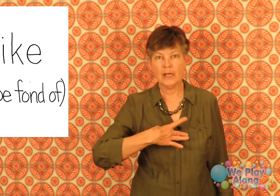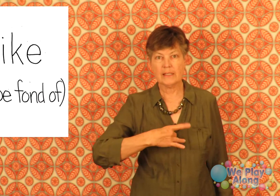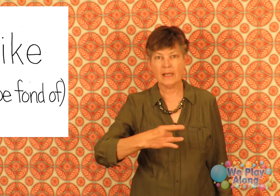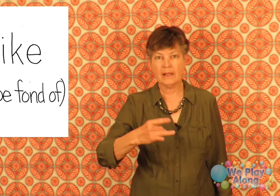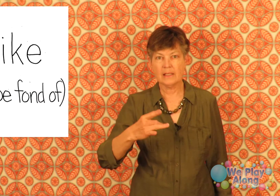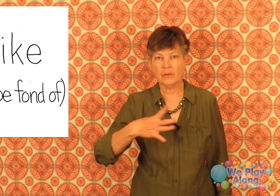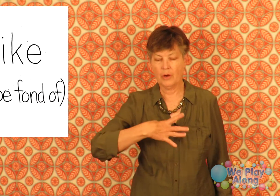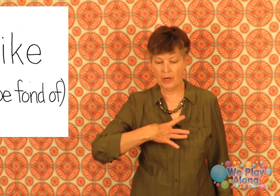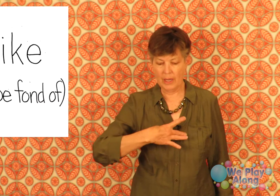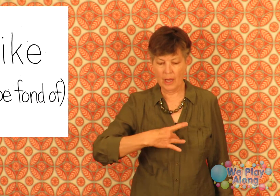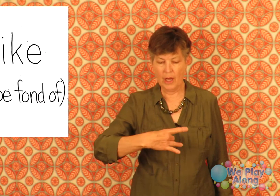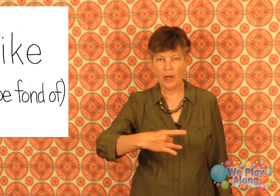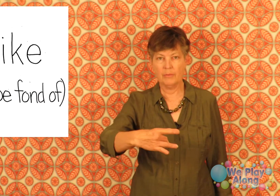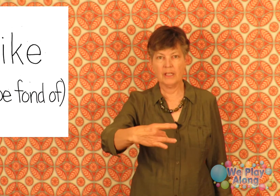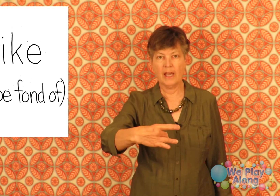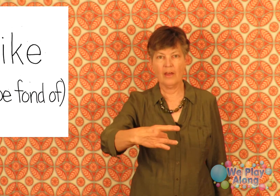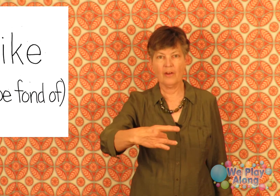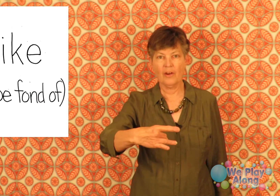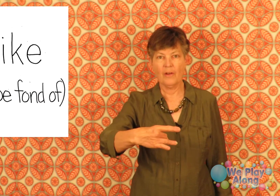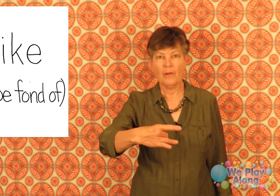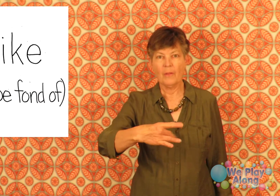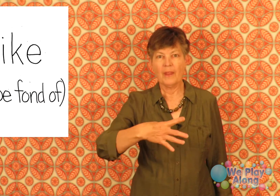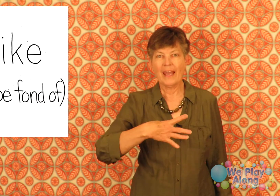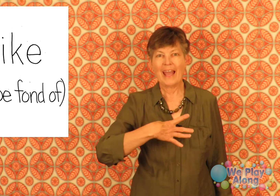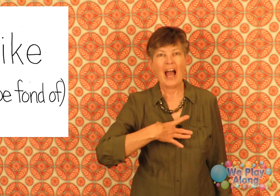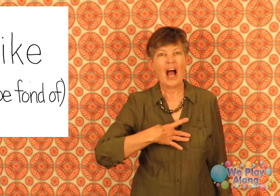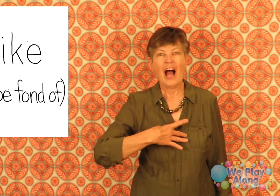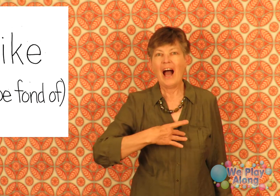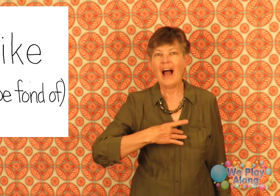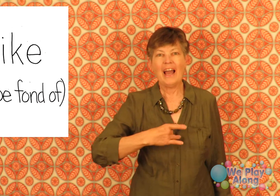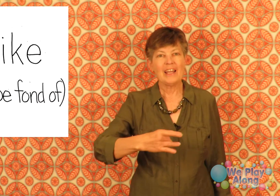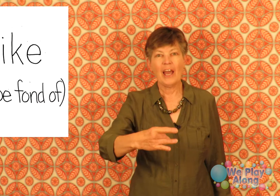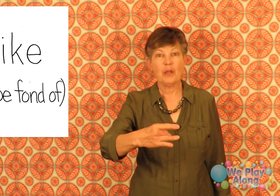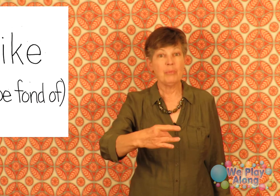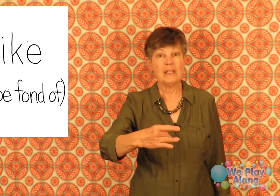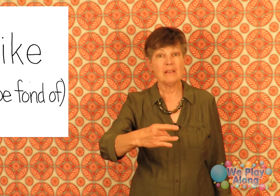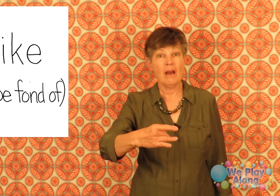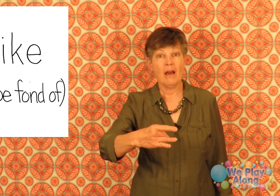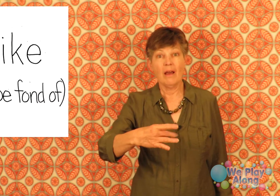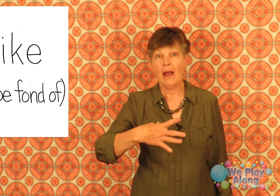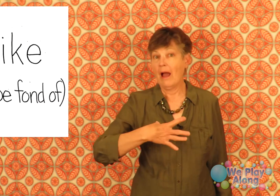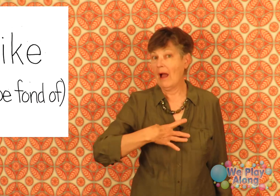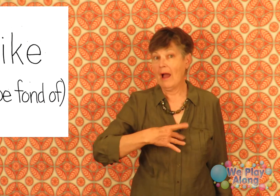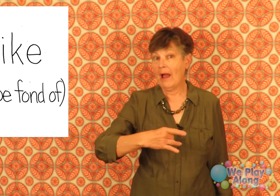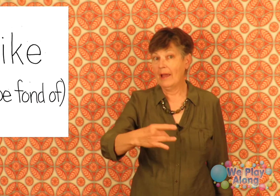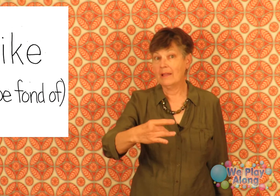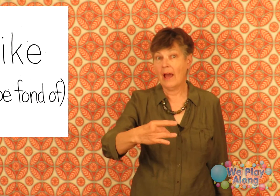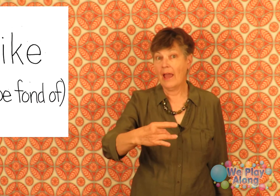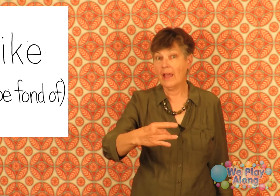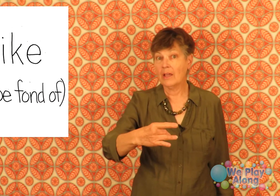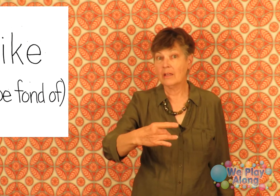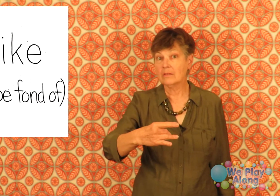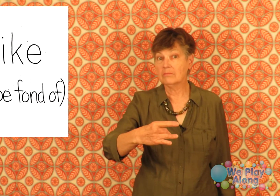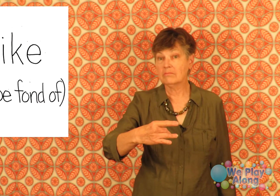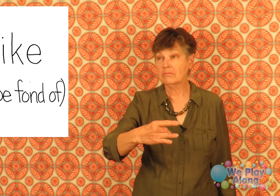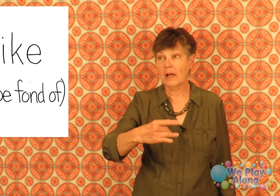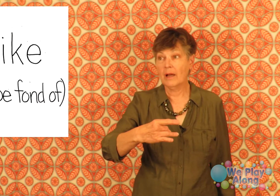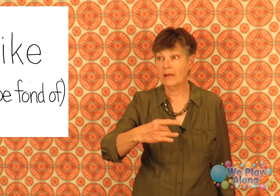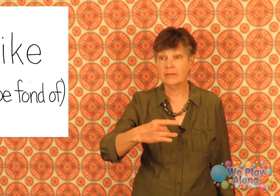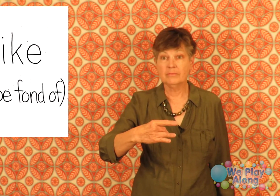like this. And they're going to come together. Like, I like pizza. I like